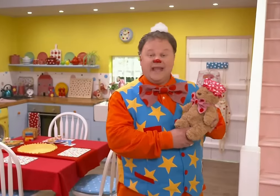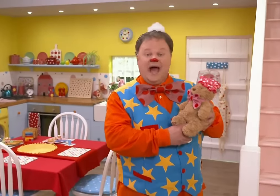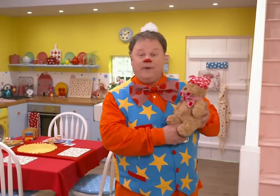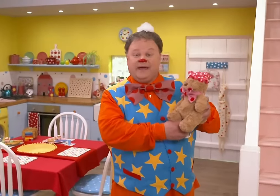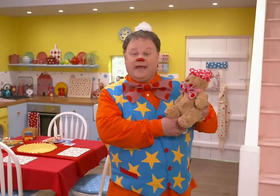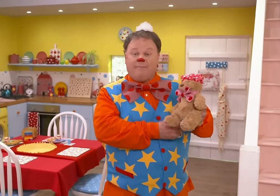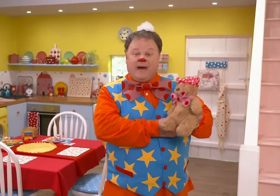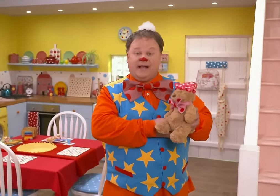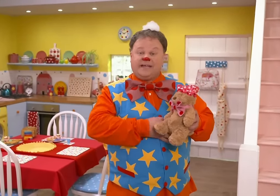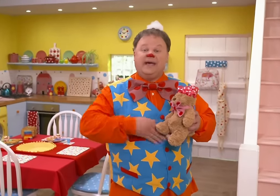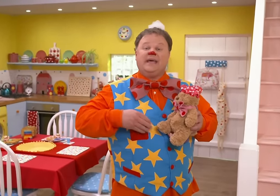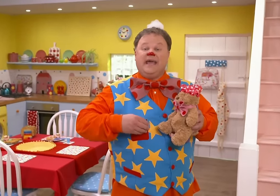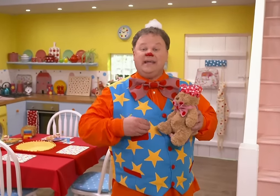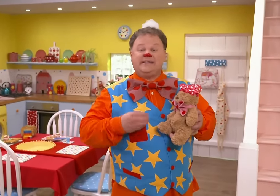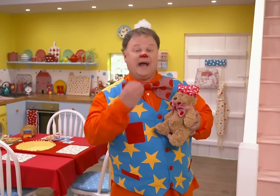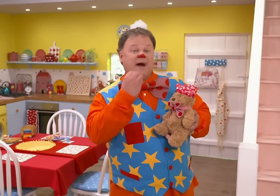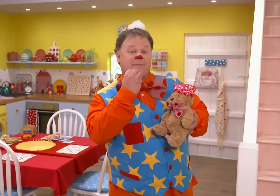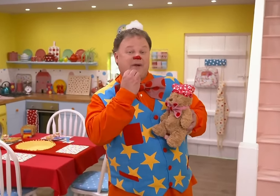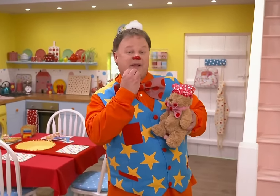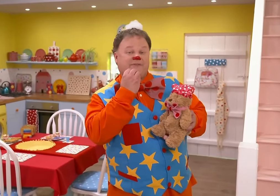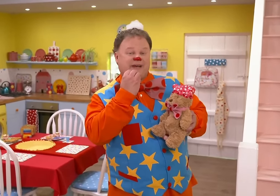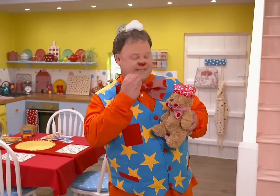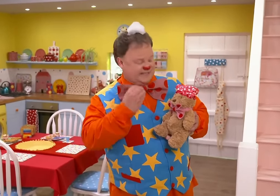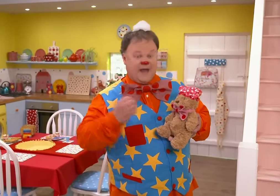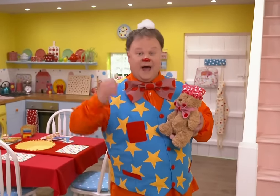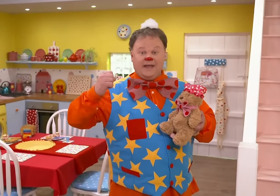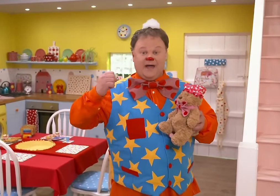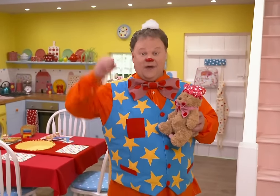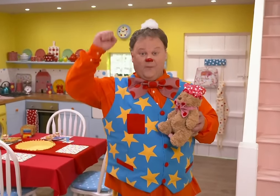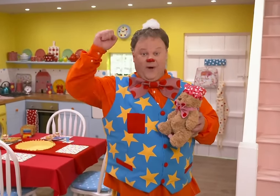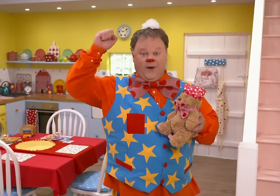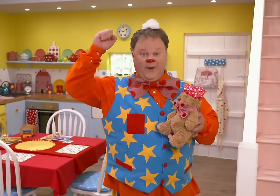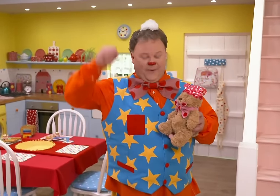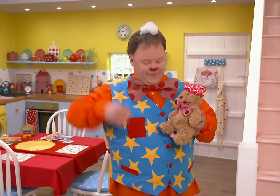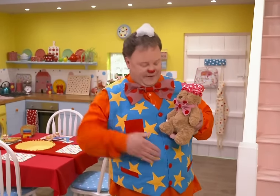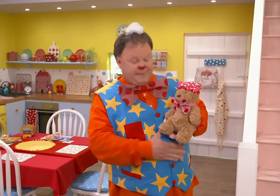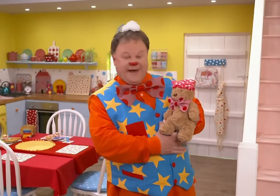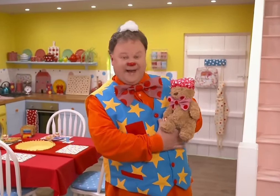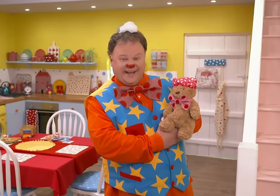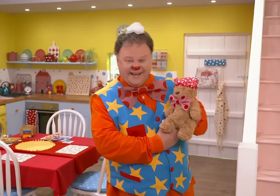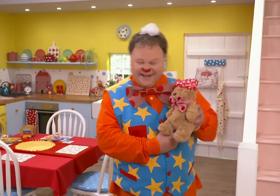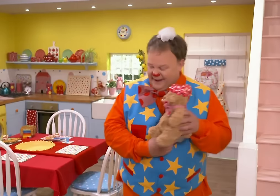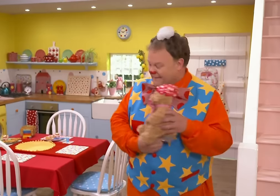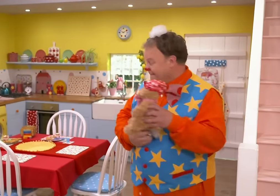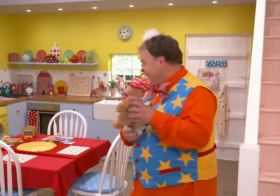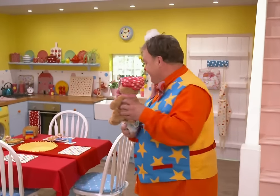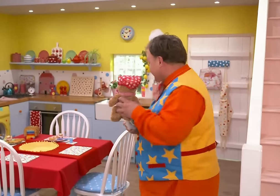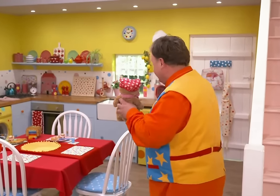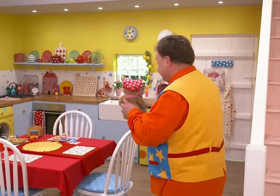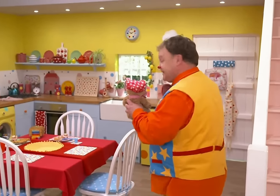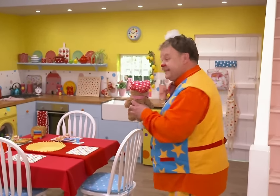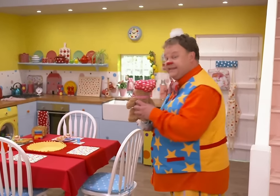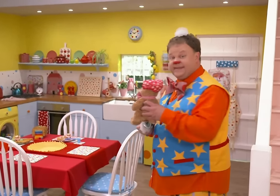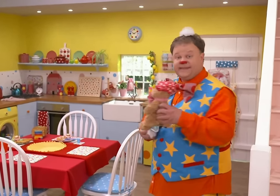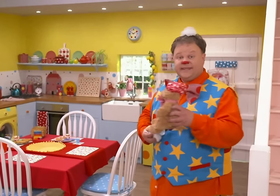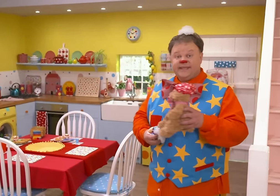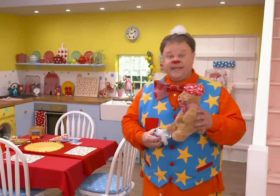Now we can get back to eating our breakfast. Another woohoo! Come on! Before you enjoy your breakfast, Mr.